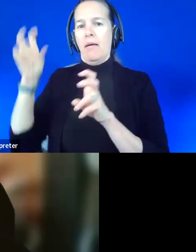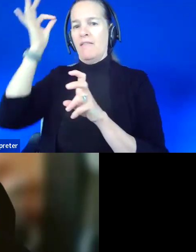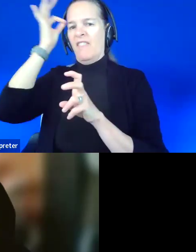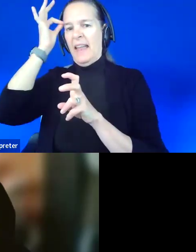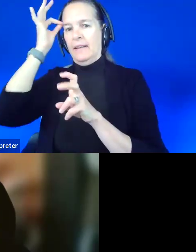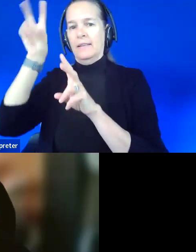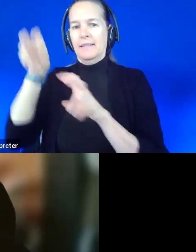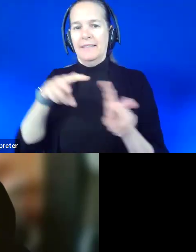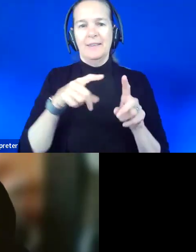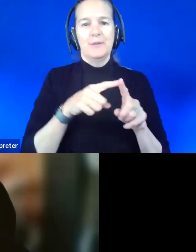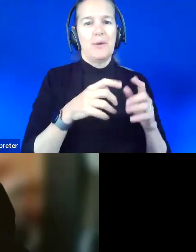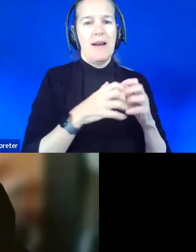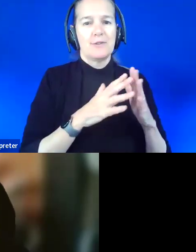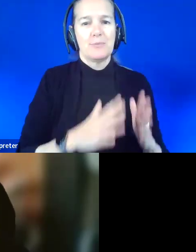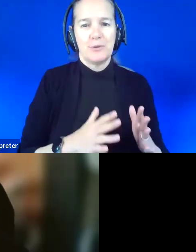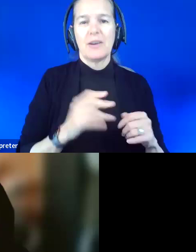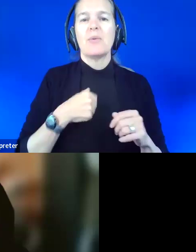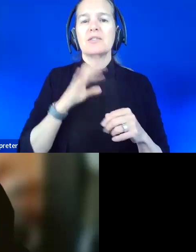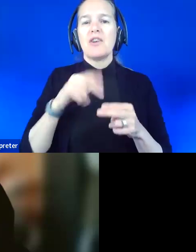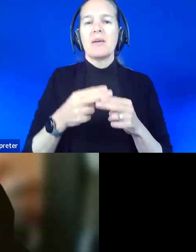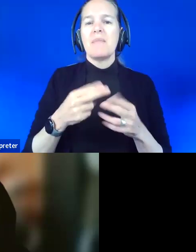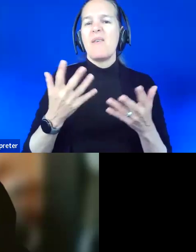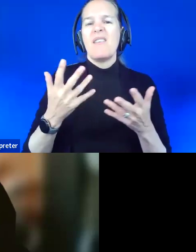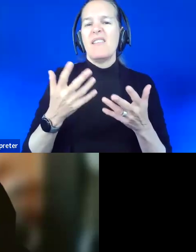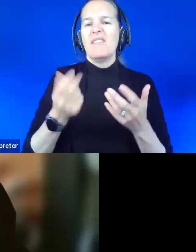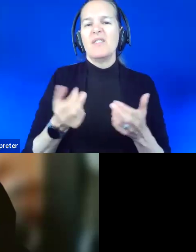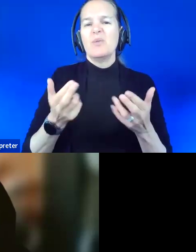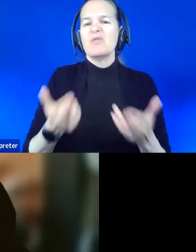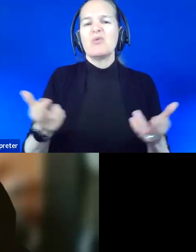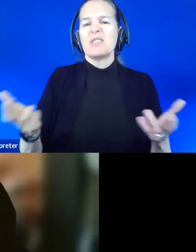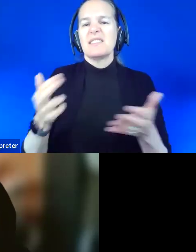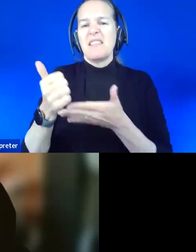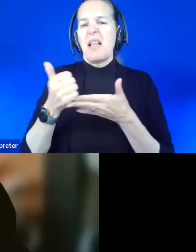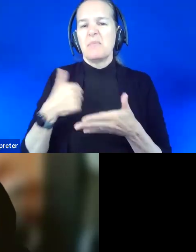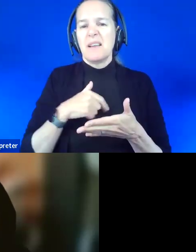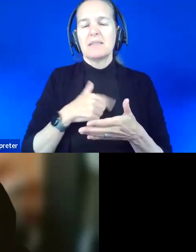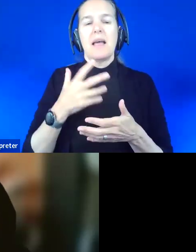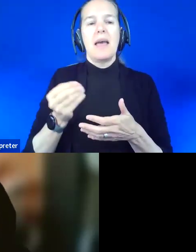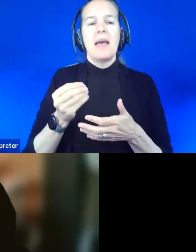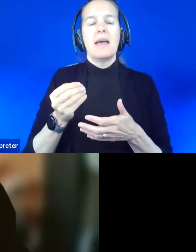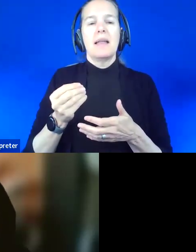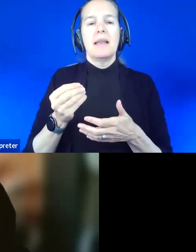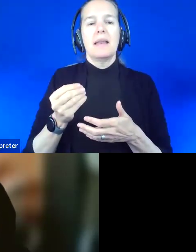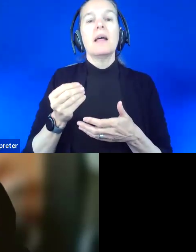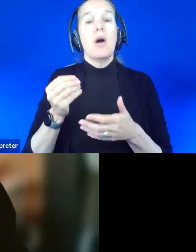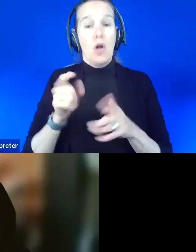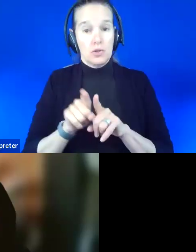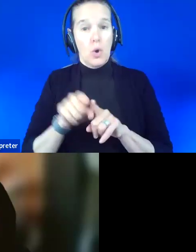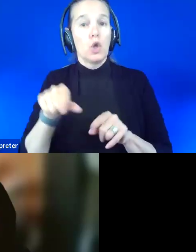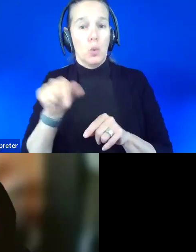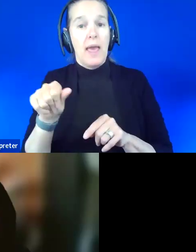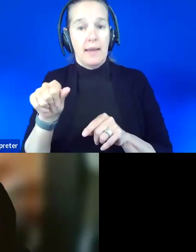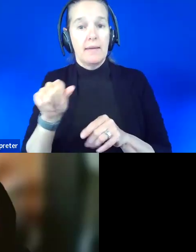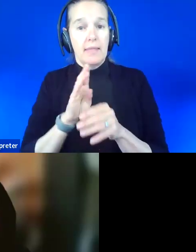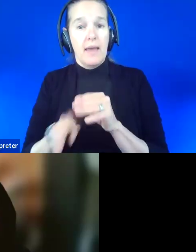entrepreneur. We'll talk about a few resources that have helped us. And then we will have some questions and answers. And